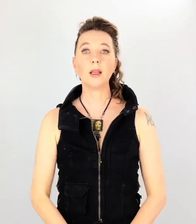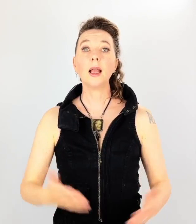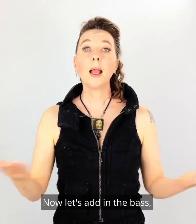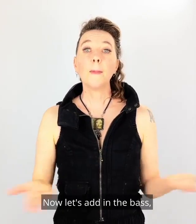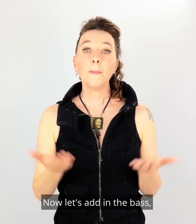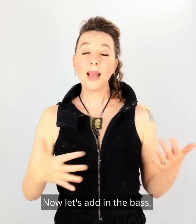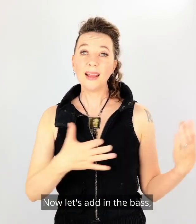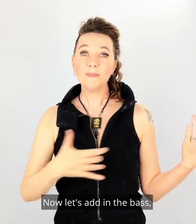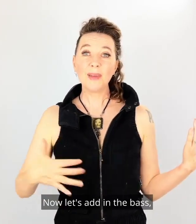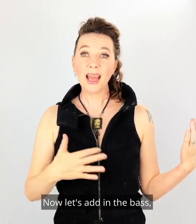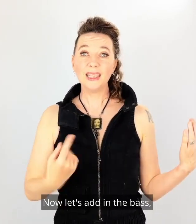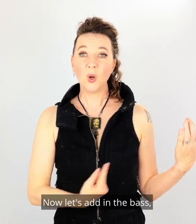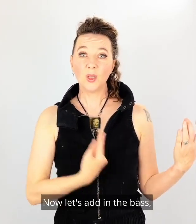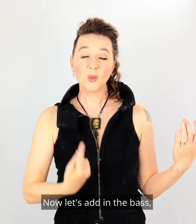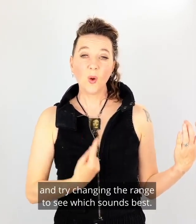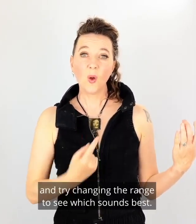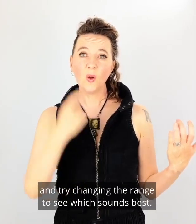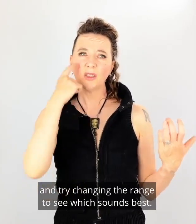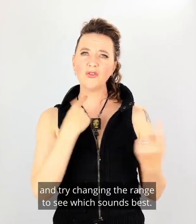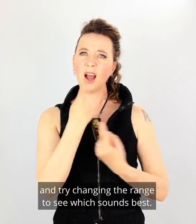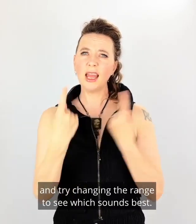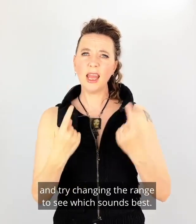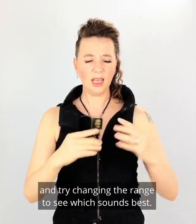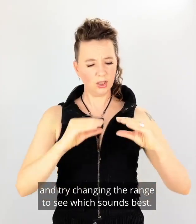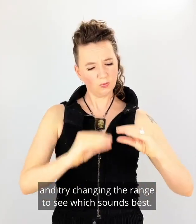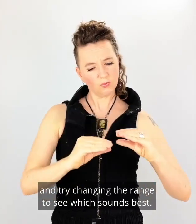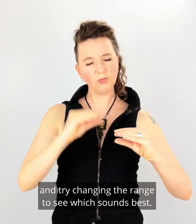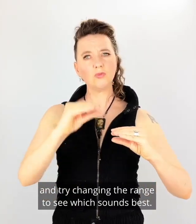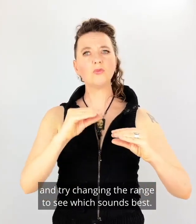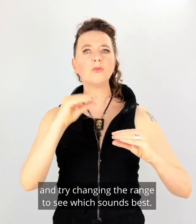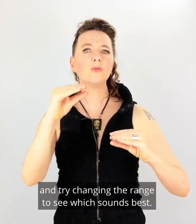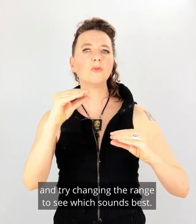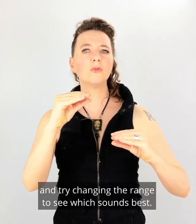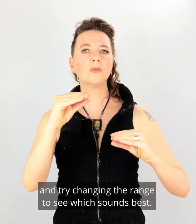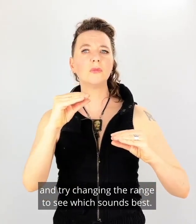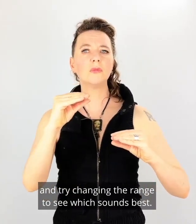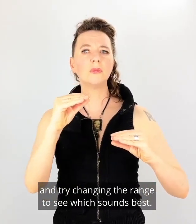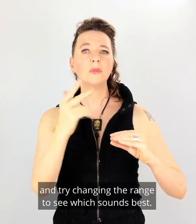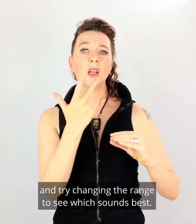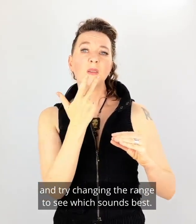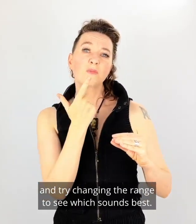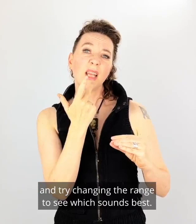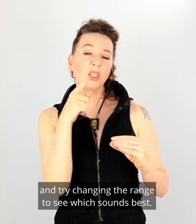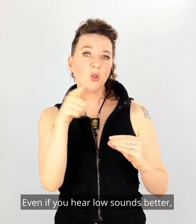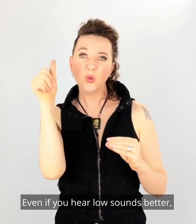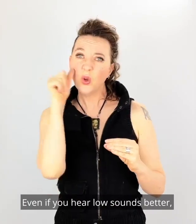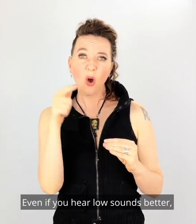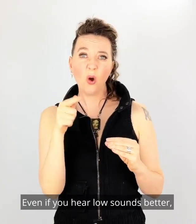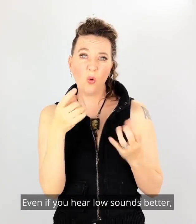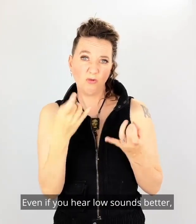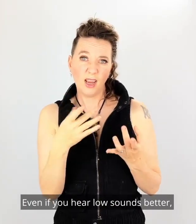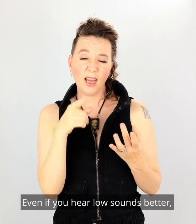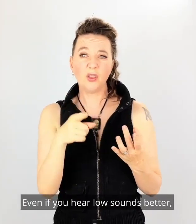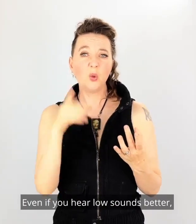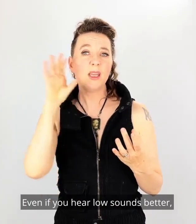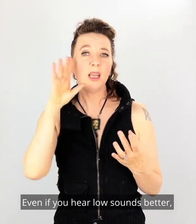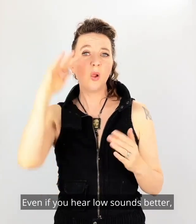Now let's add in the bass and try changing the range to see which sounds best. Even if you hear low sounds